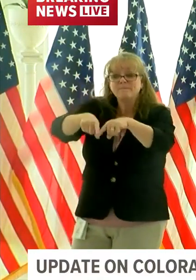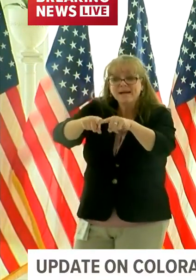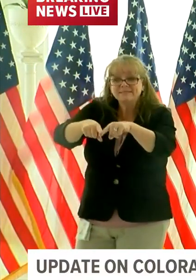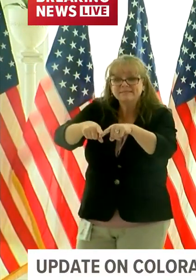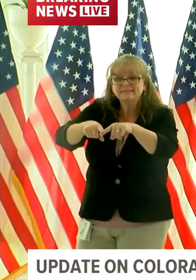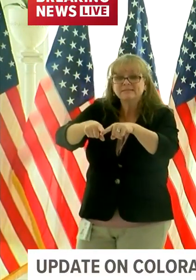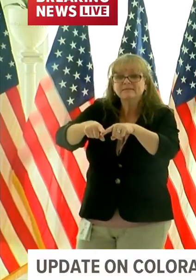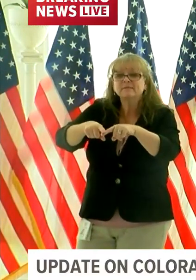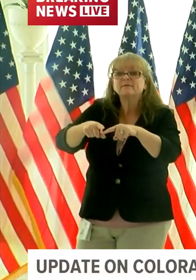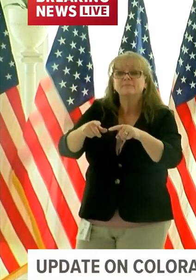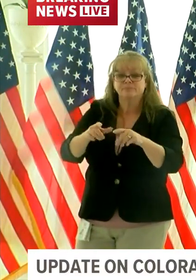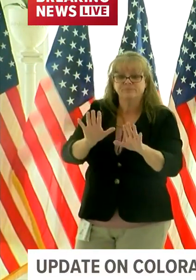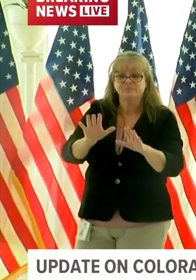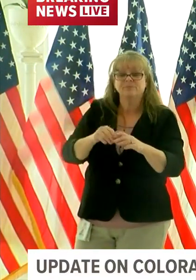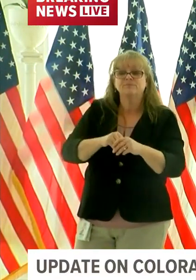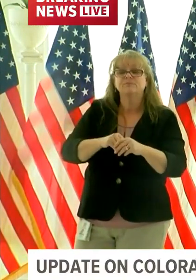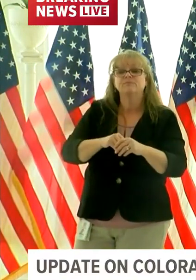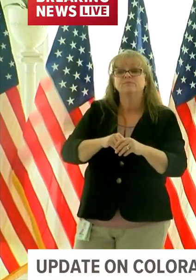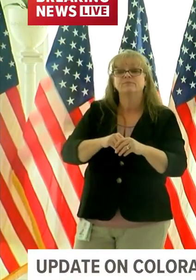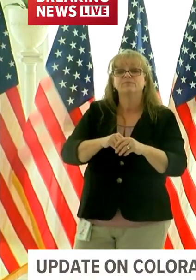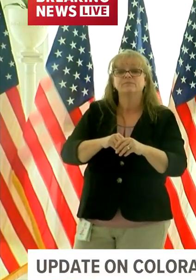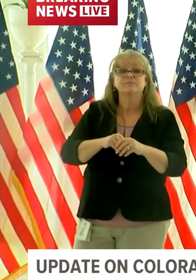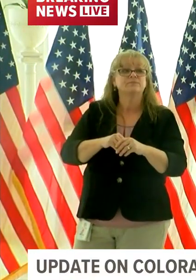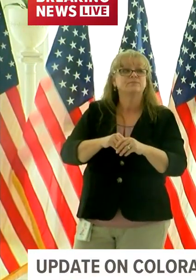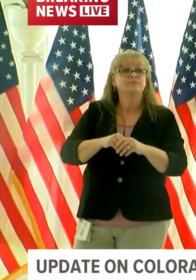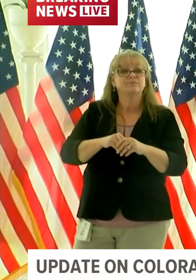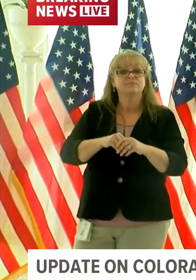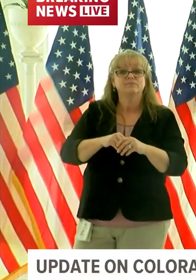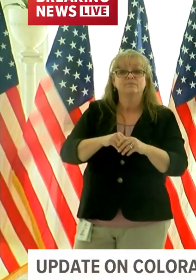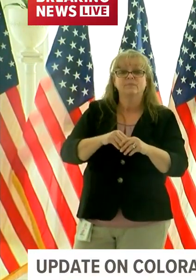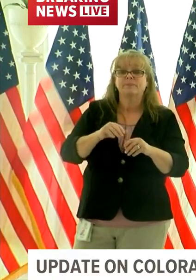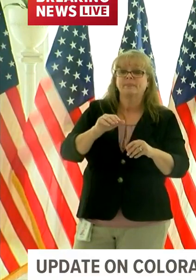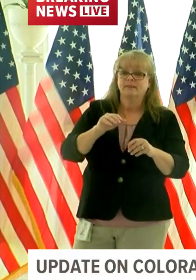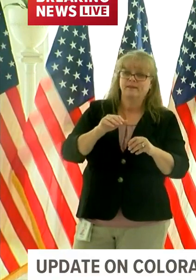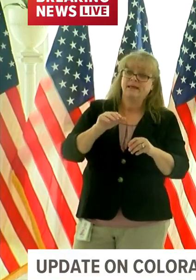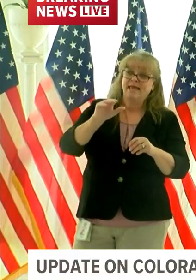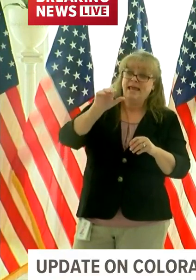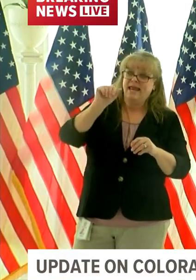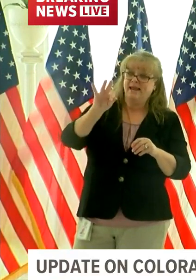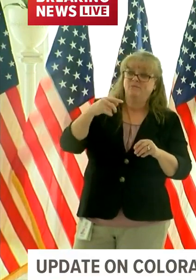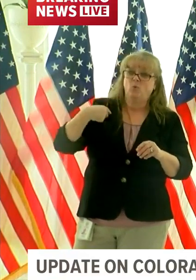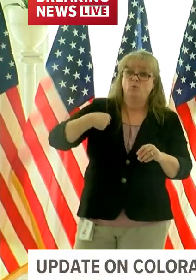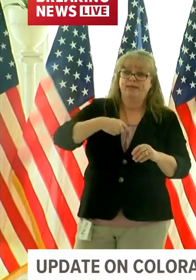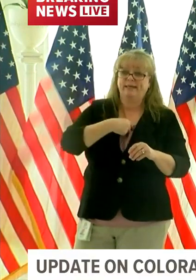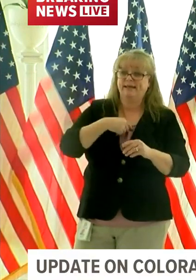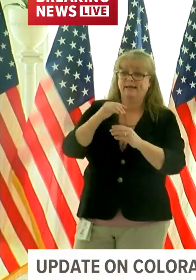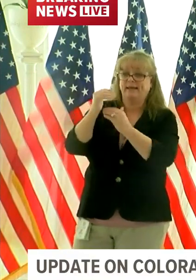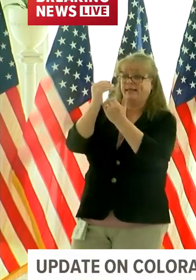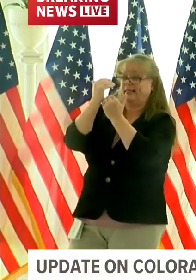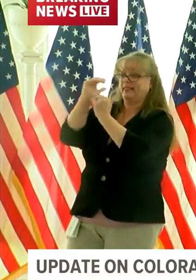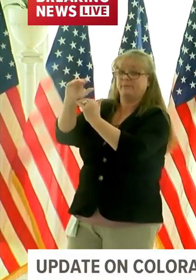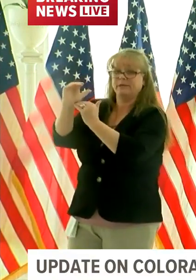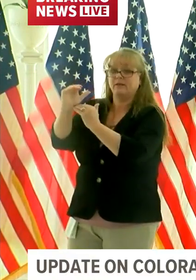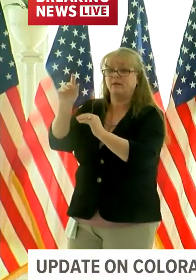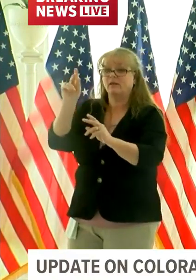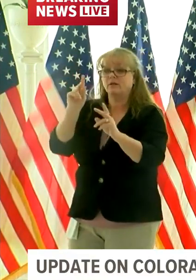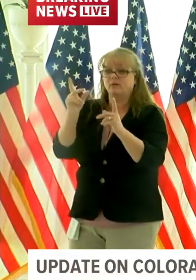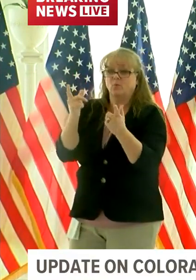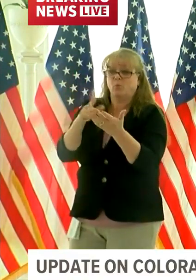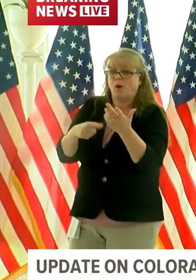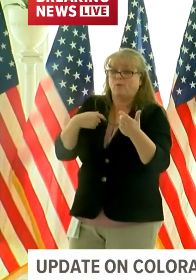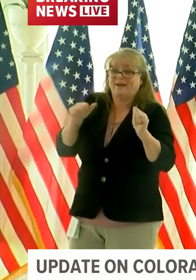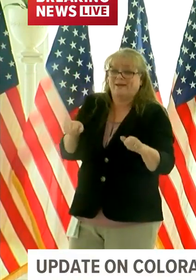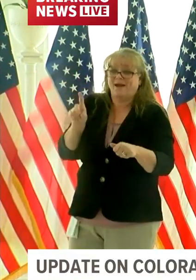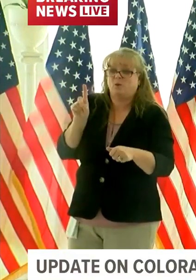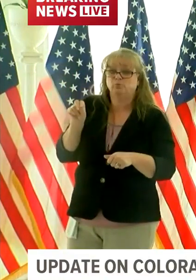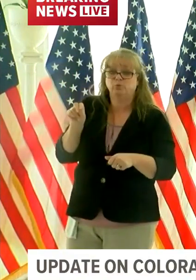than we have. So is it, it's constrained by what we can do, not just in terms of reagents, but also just in